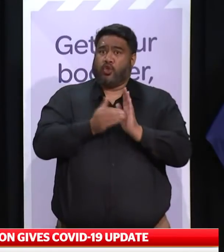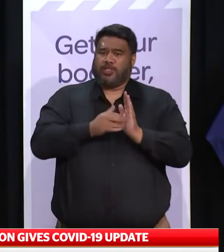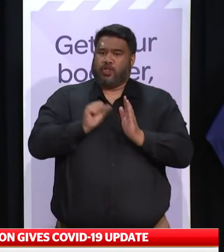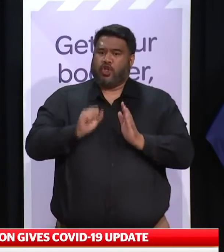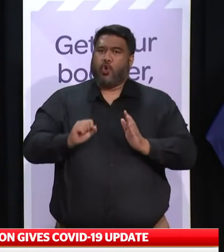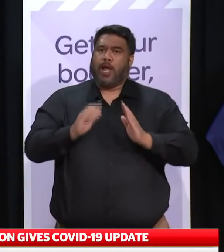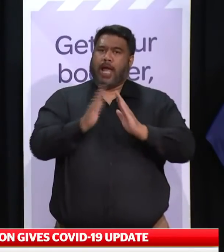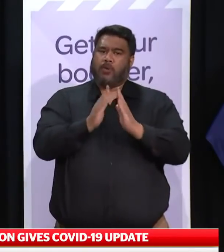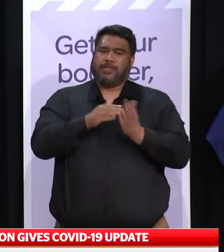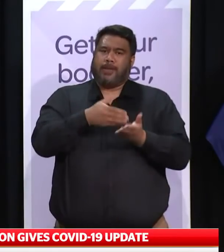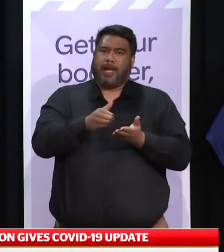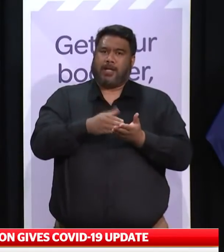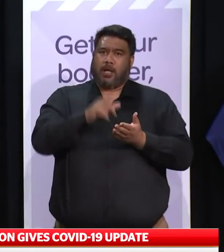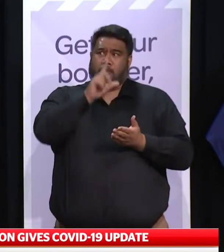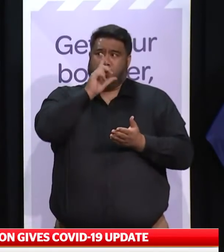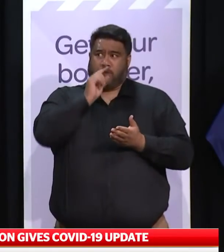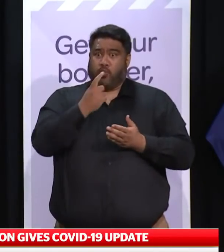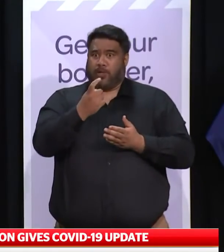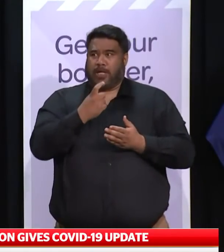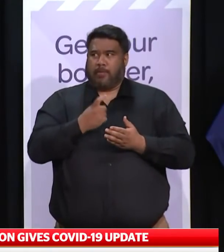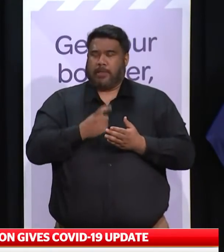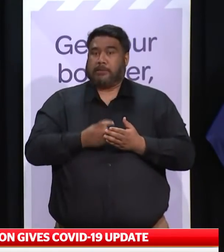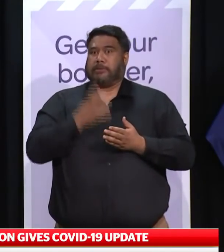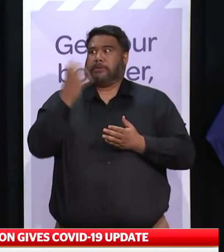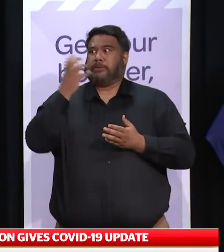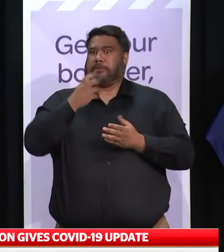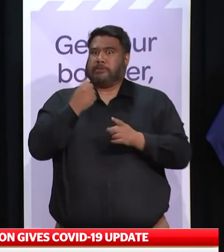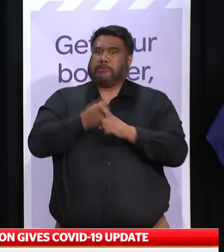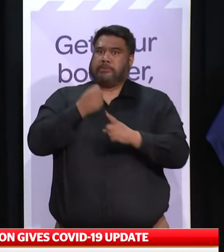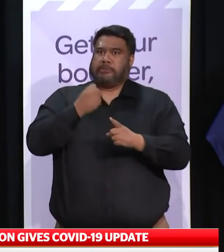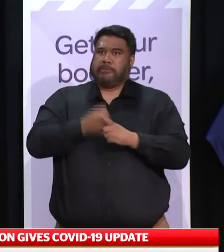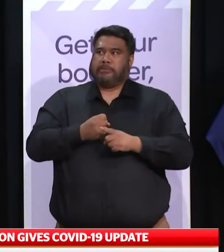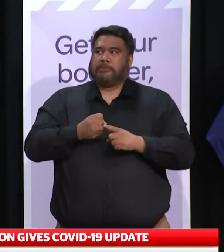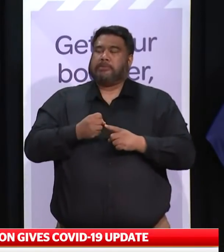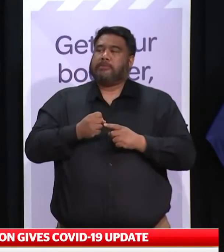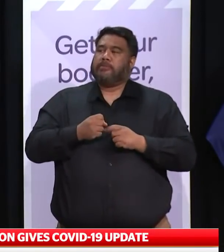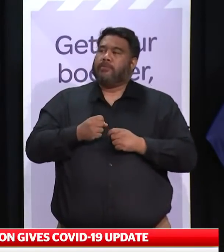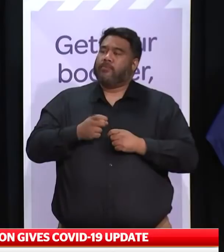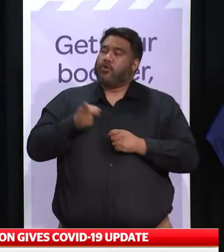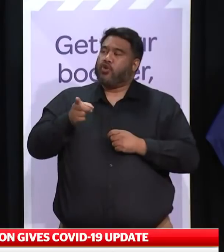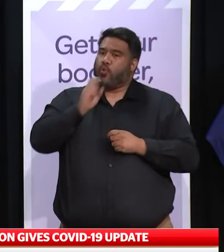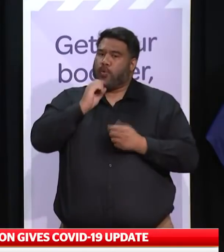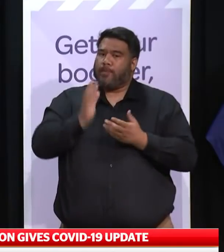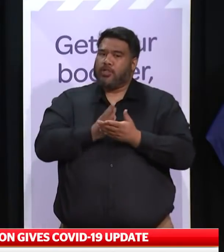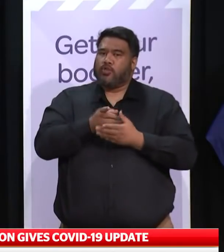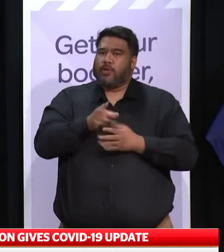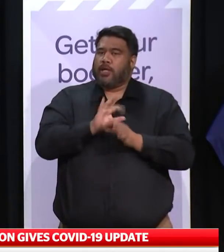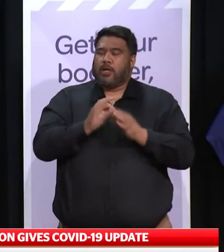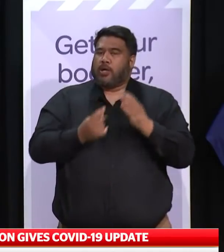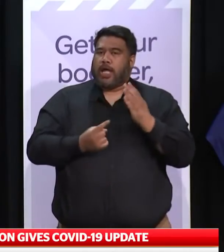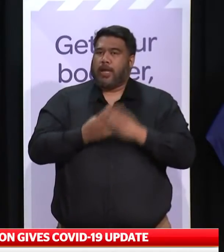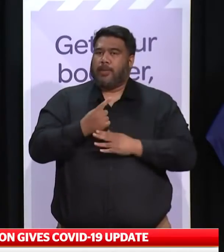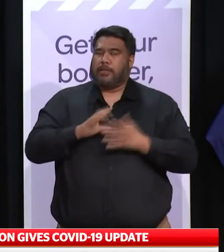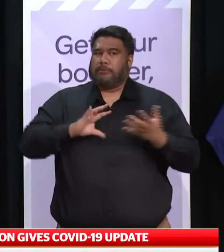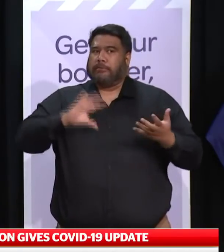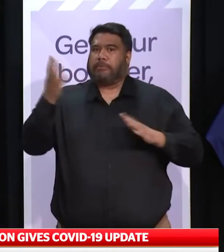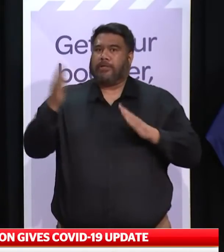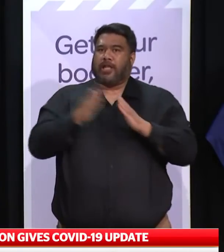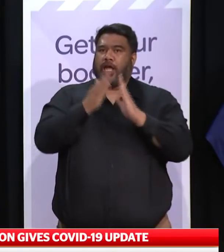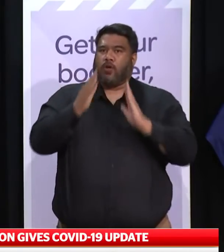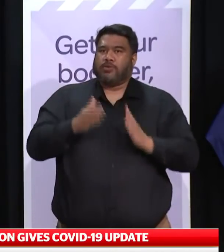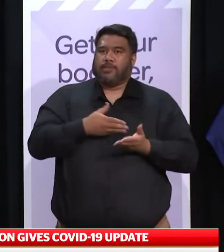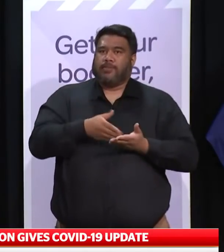market. Would the government act to ensure that didn't happen? Yeah, look, I mean, there's a lot of